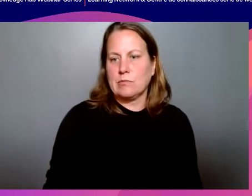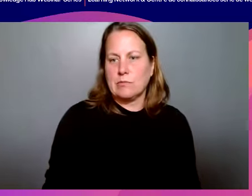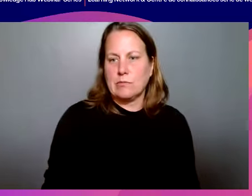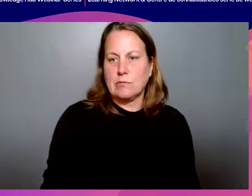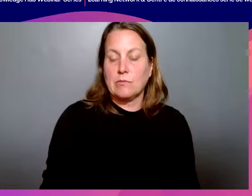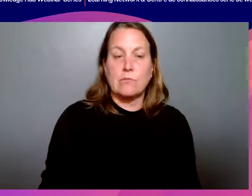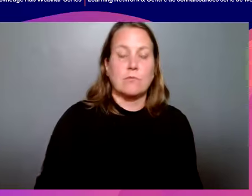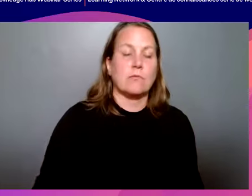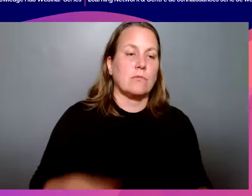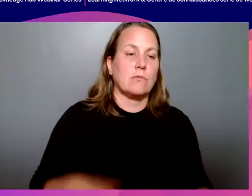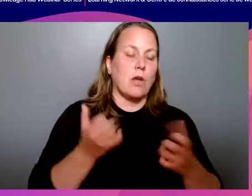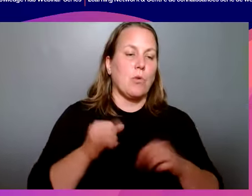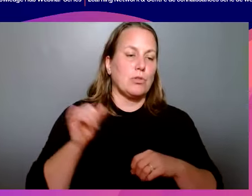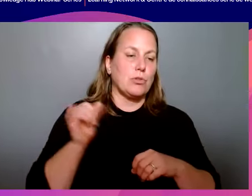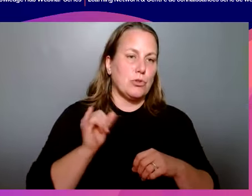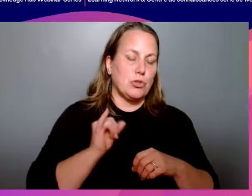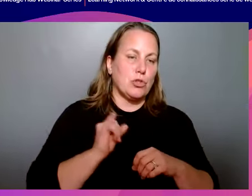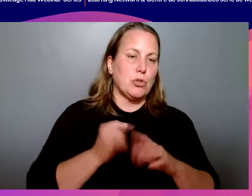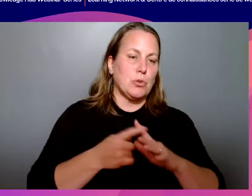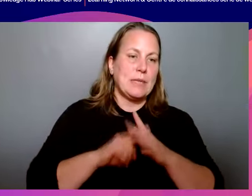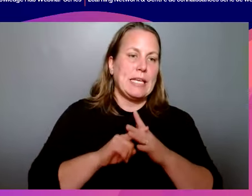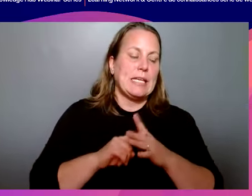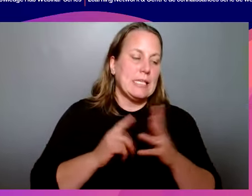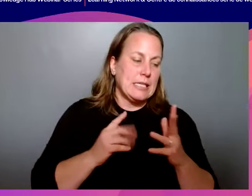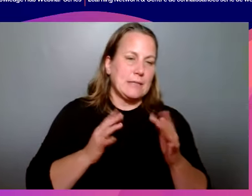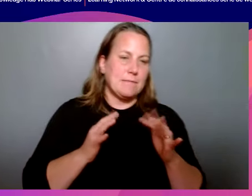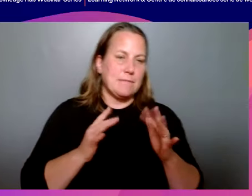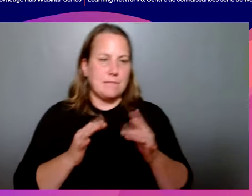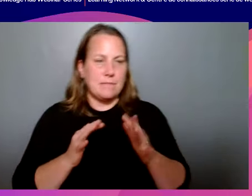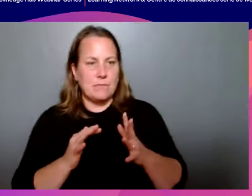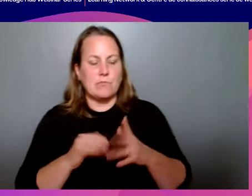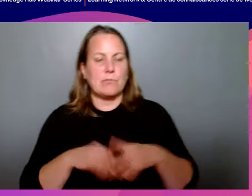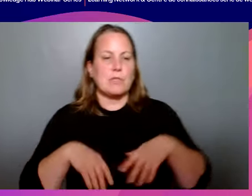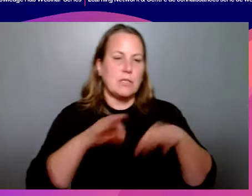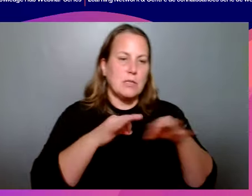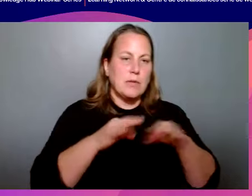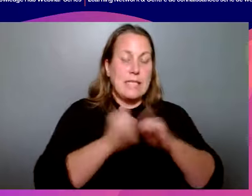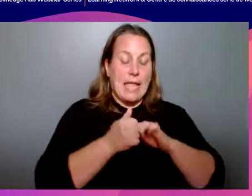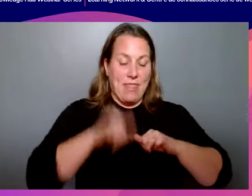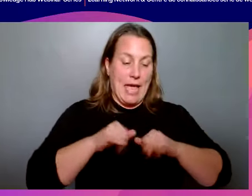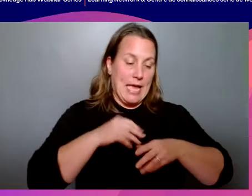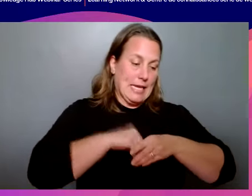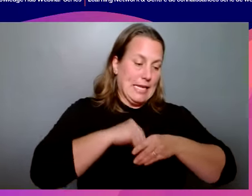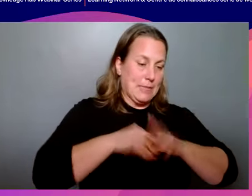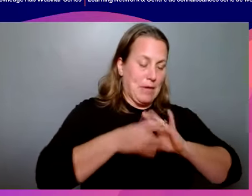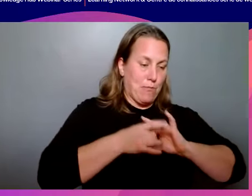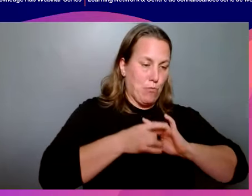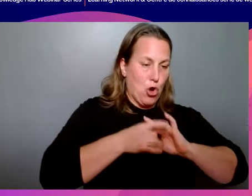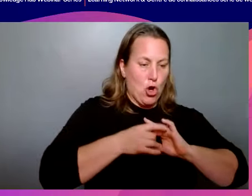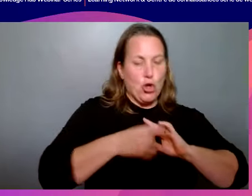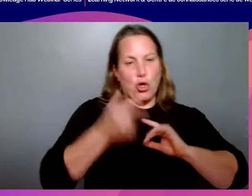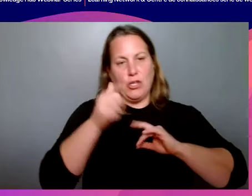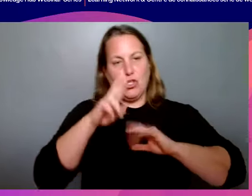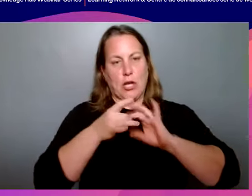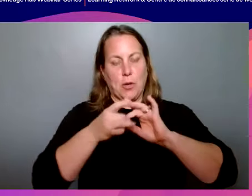I want to begin by examining how intimate partner and gender-based violence have historically been framed